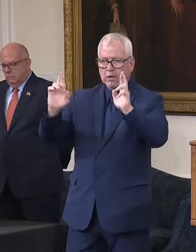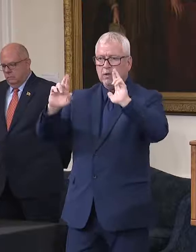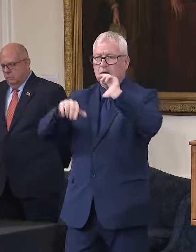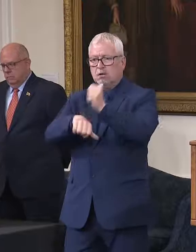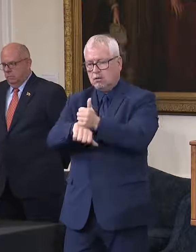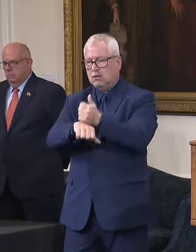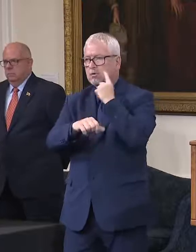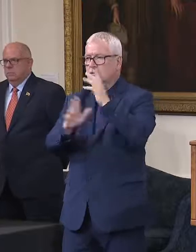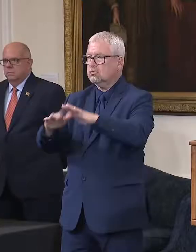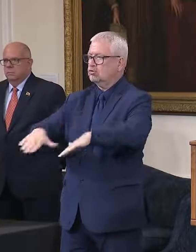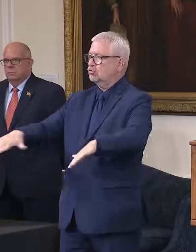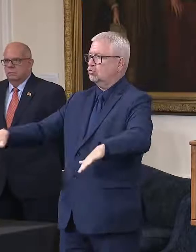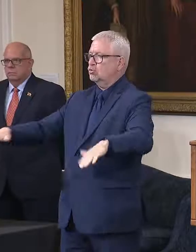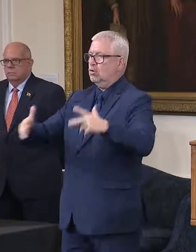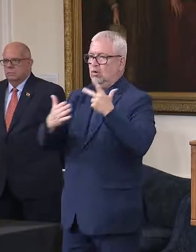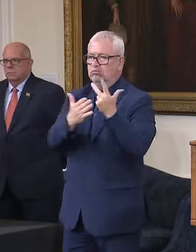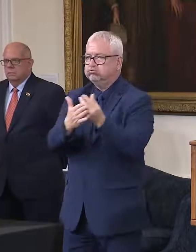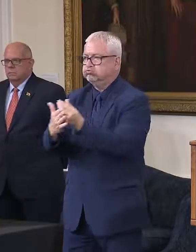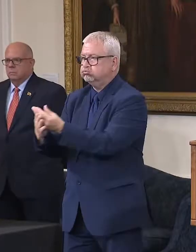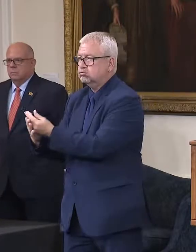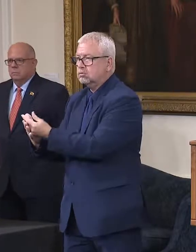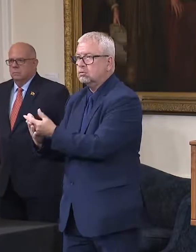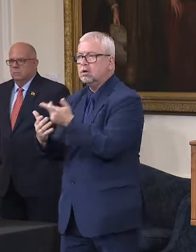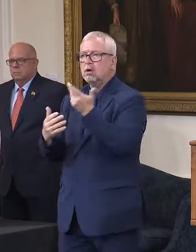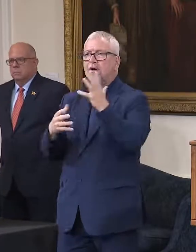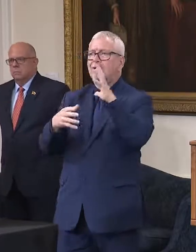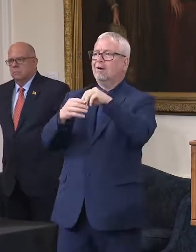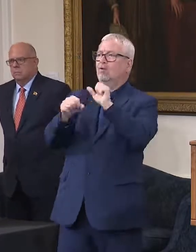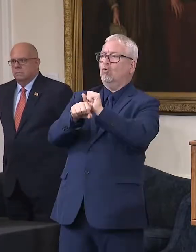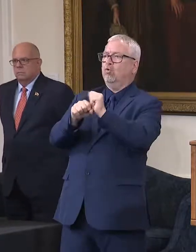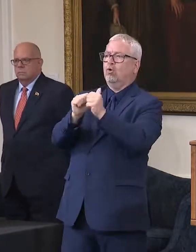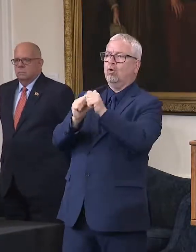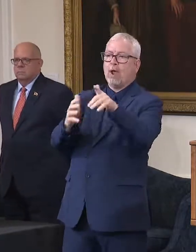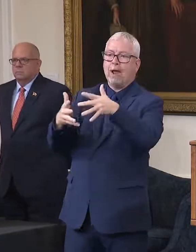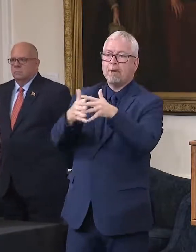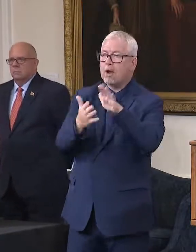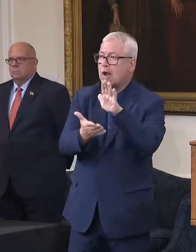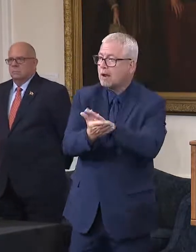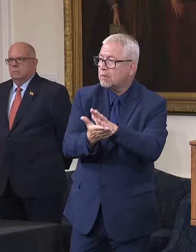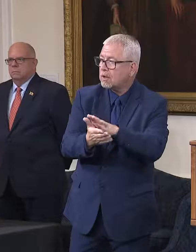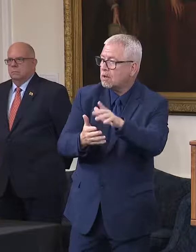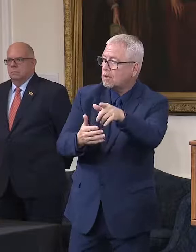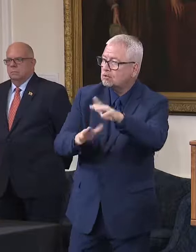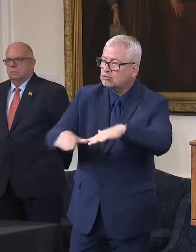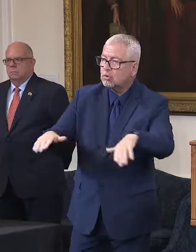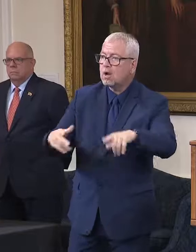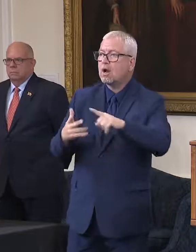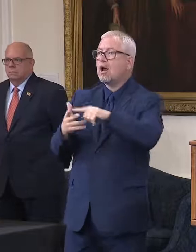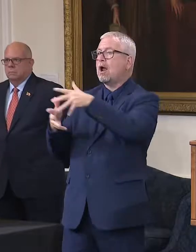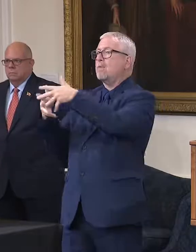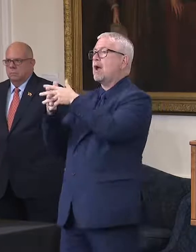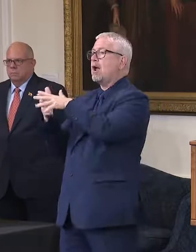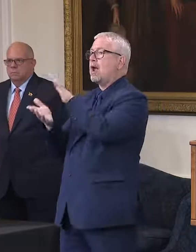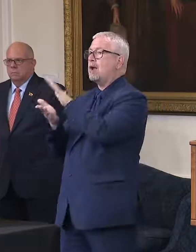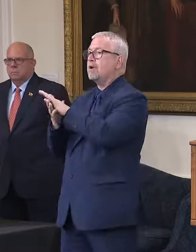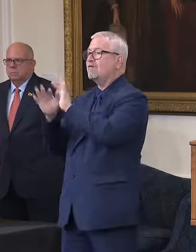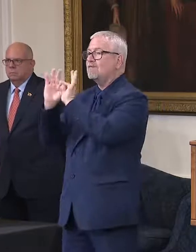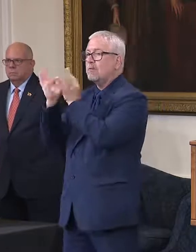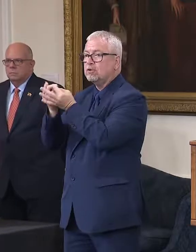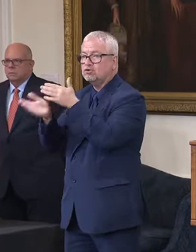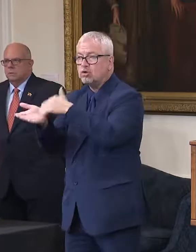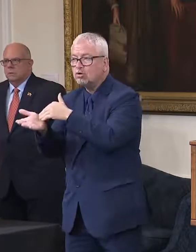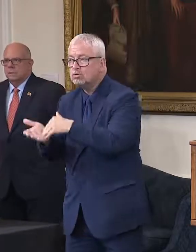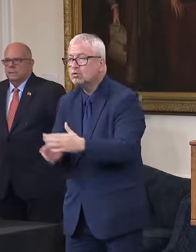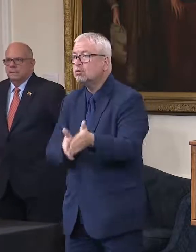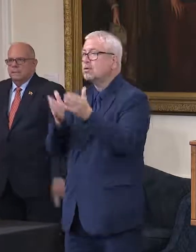the Maryland chapter of the American Academy of Pediatrics, with the Maryland chapter of the American Academy of Family Physicians, with our